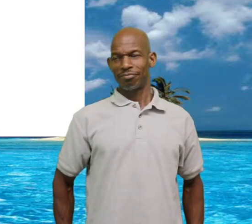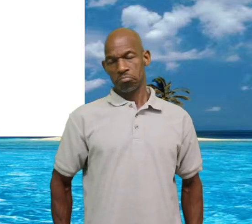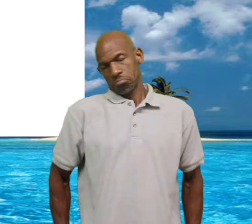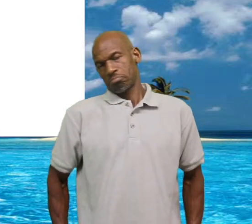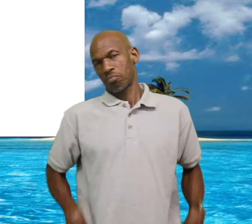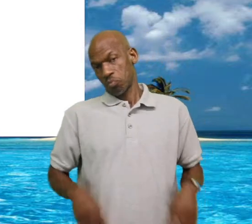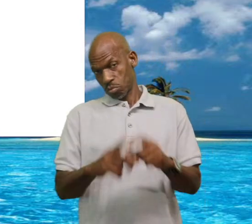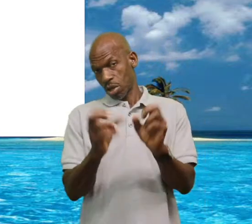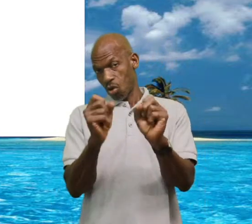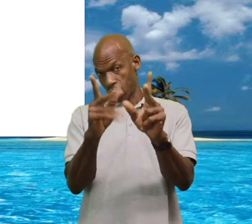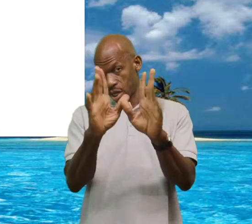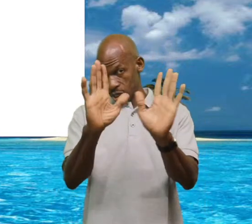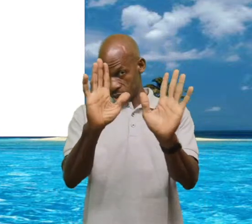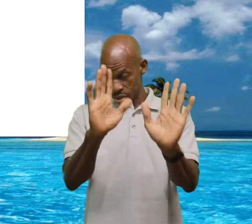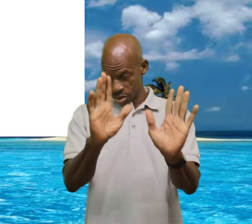All right, so that's another adjective.